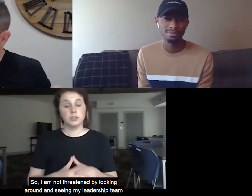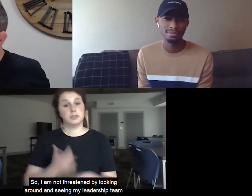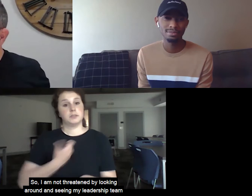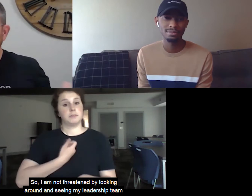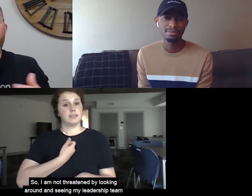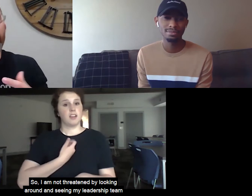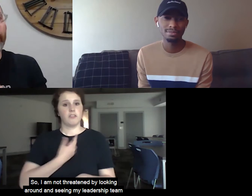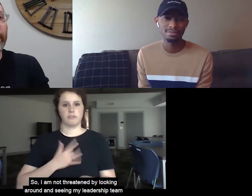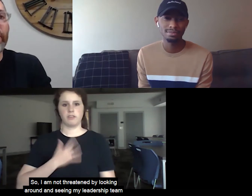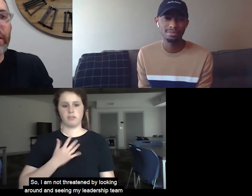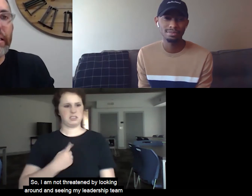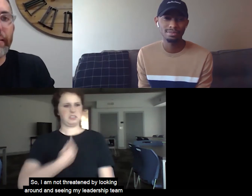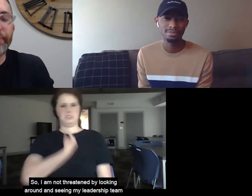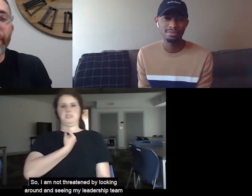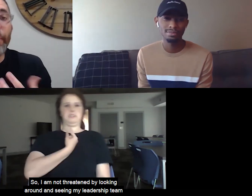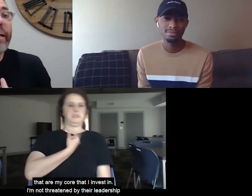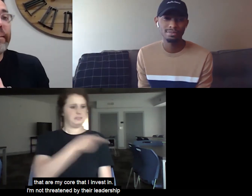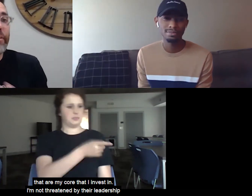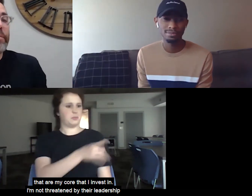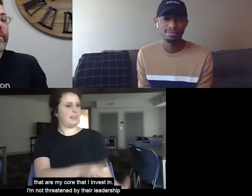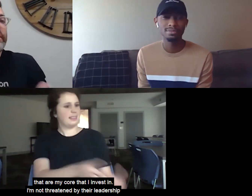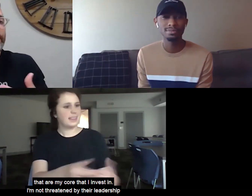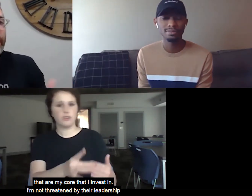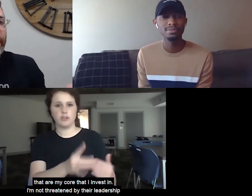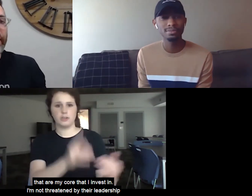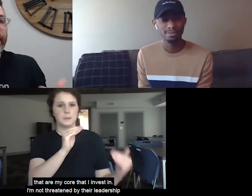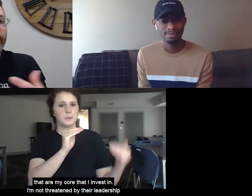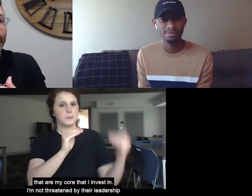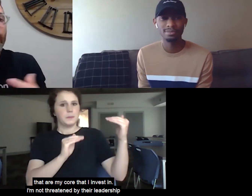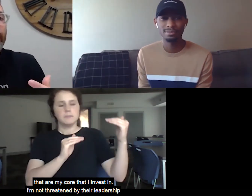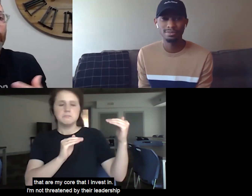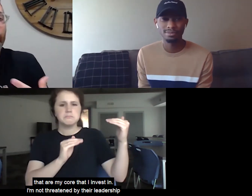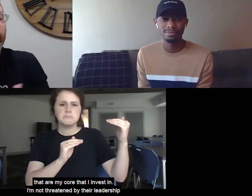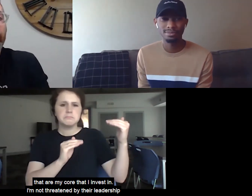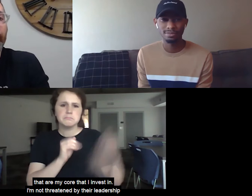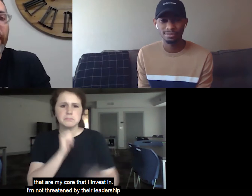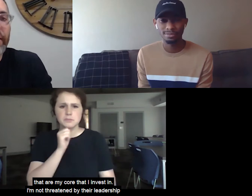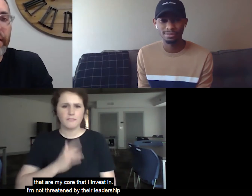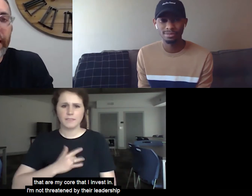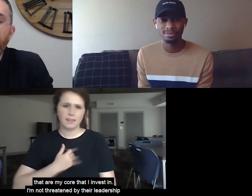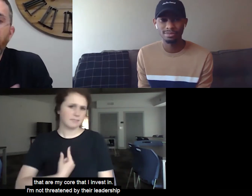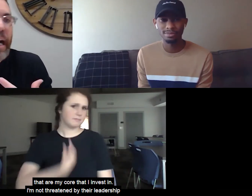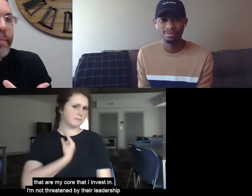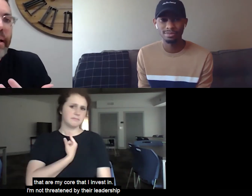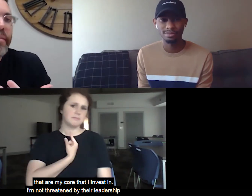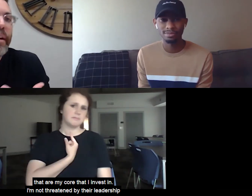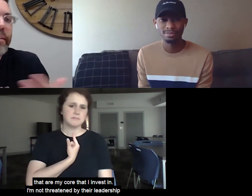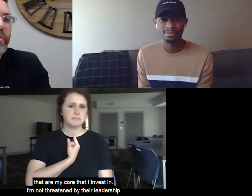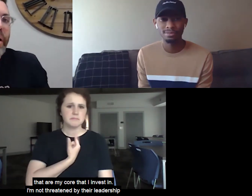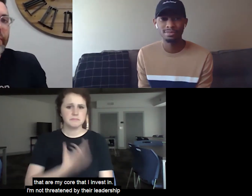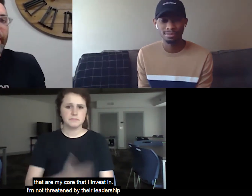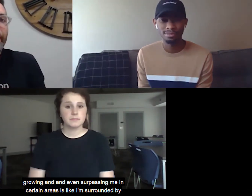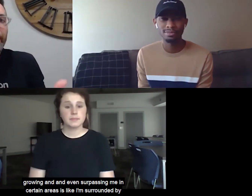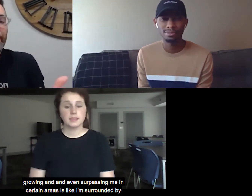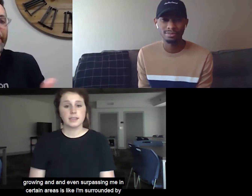by looking around and seeing my leadership team that are my core that I invest in. I'm not threatened